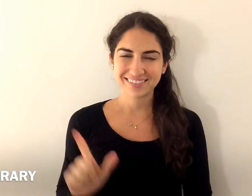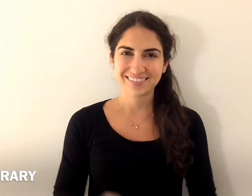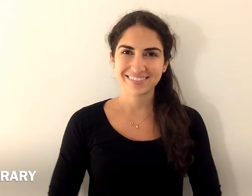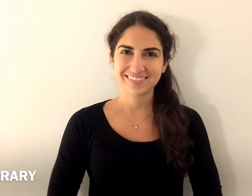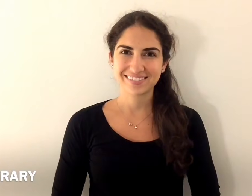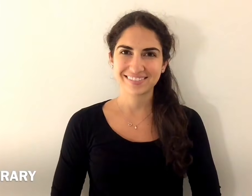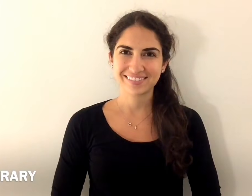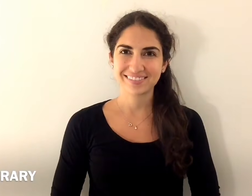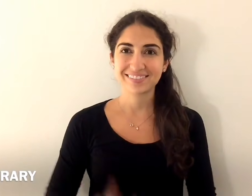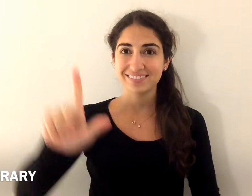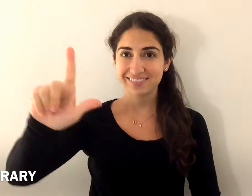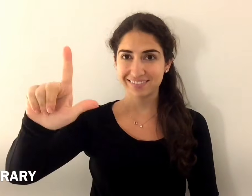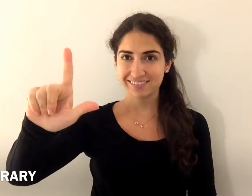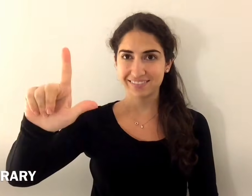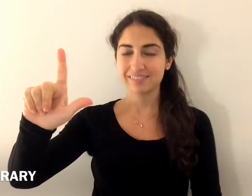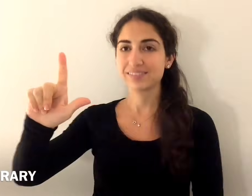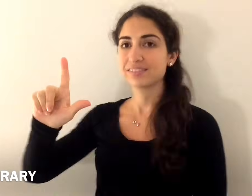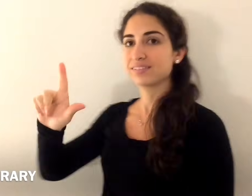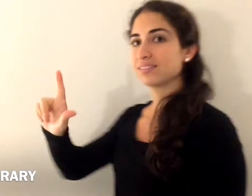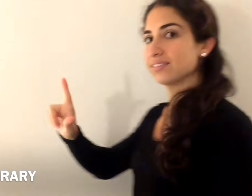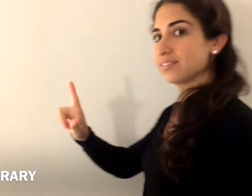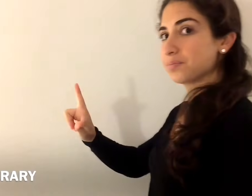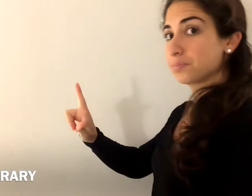Library, L hand shape.